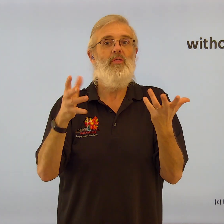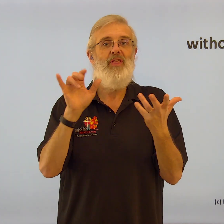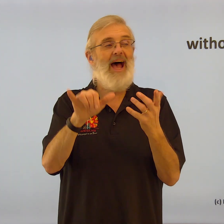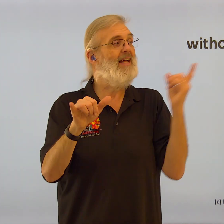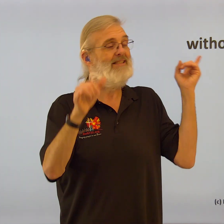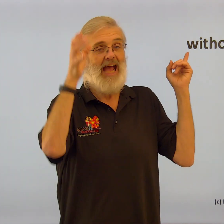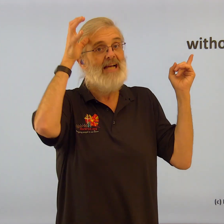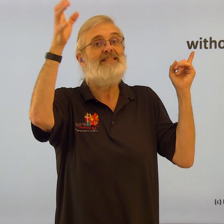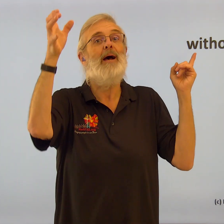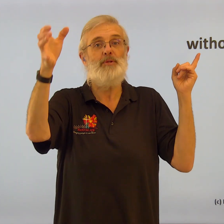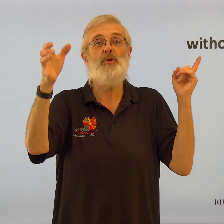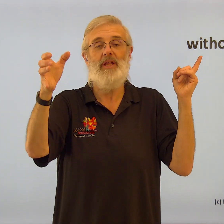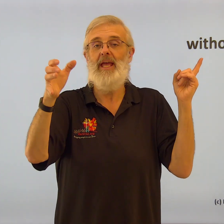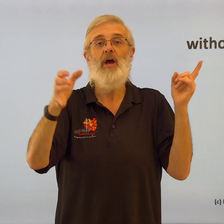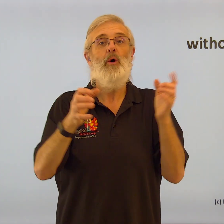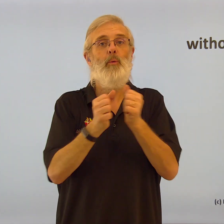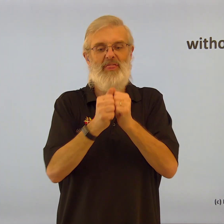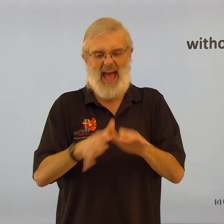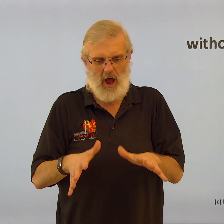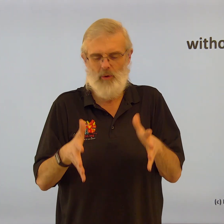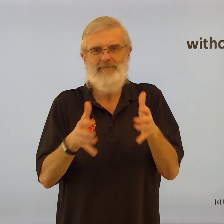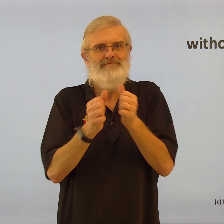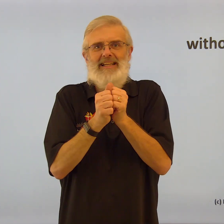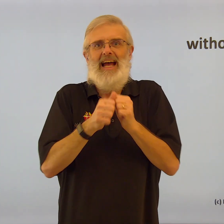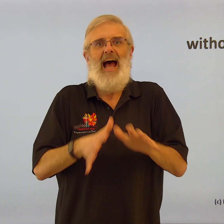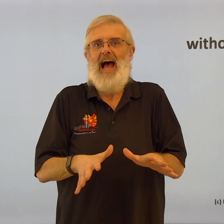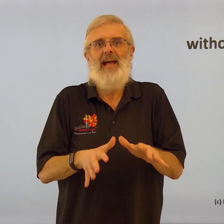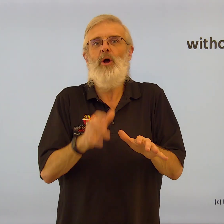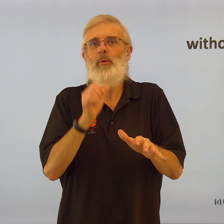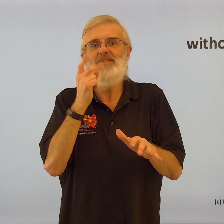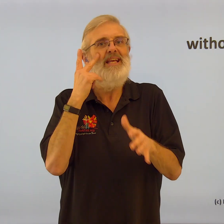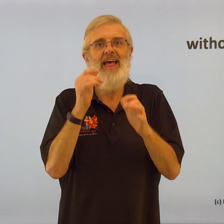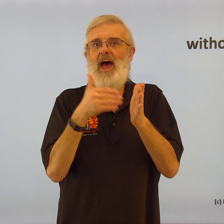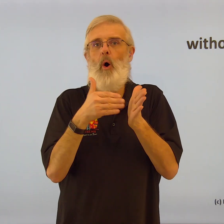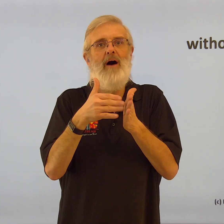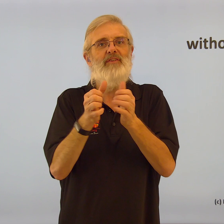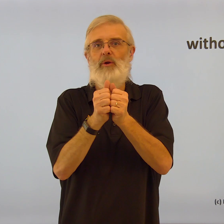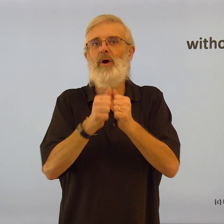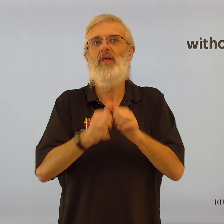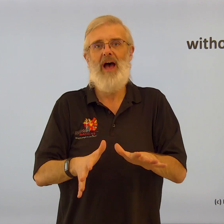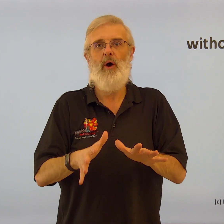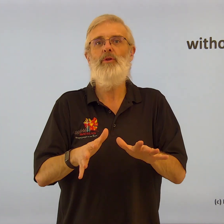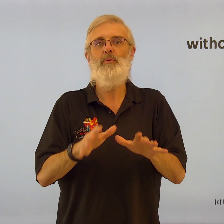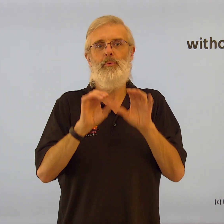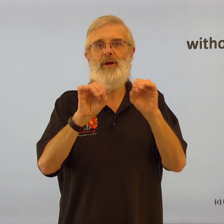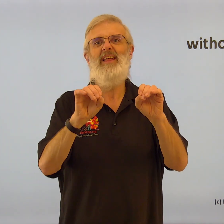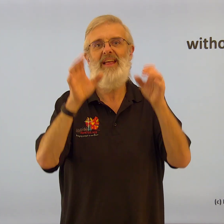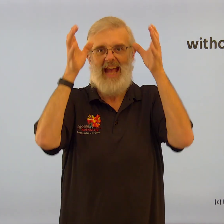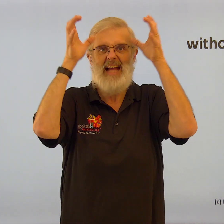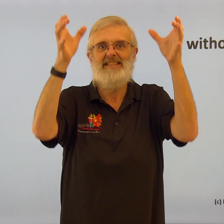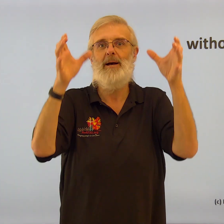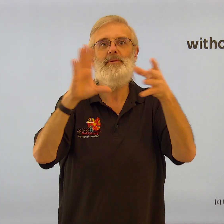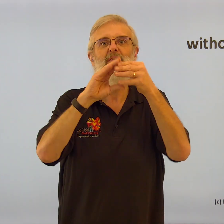that's conceptually, without, I don't see that often, without, you put in the concept of the